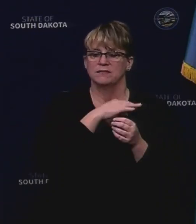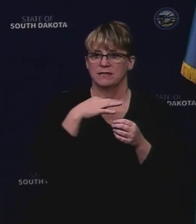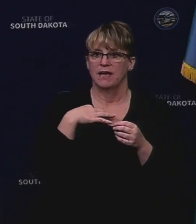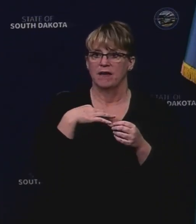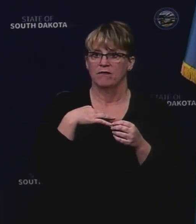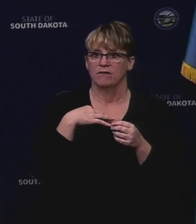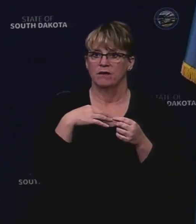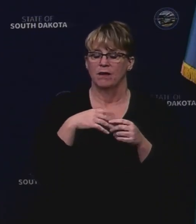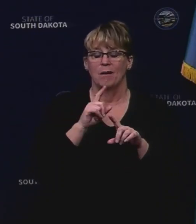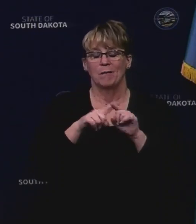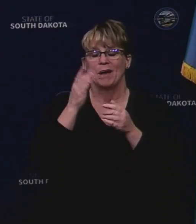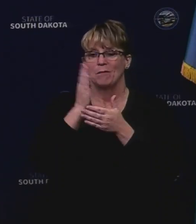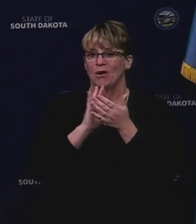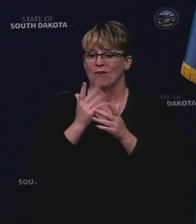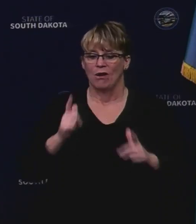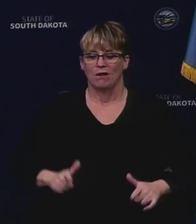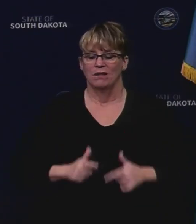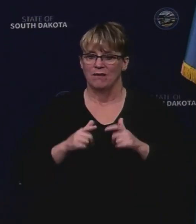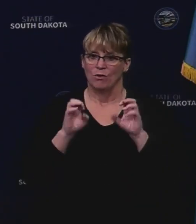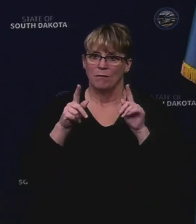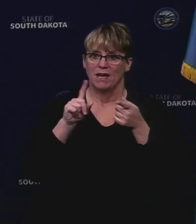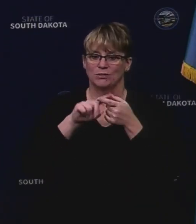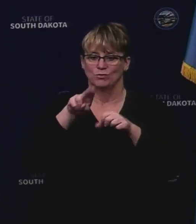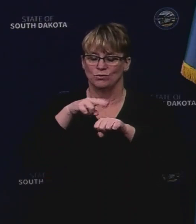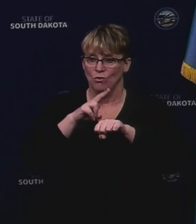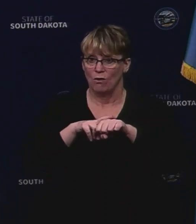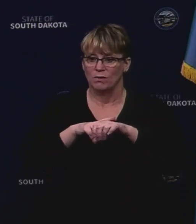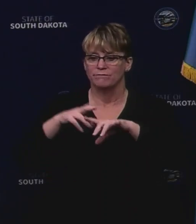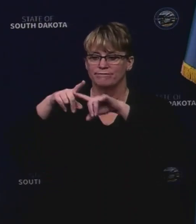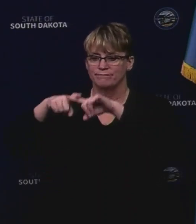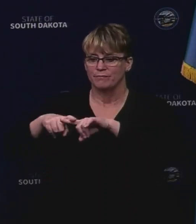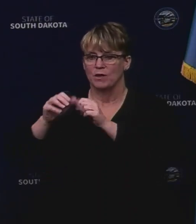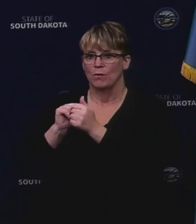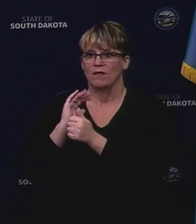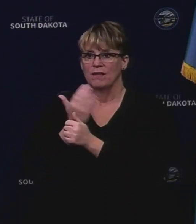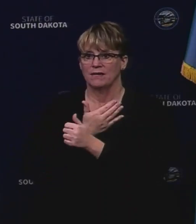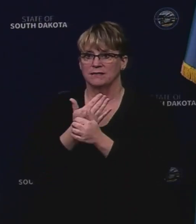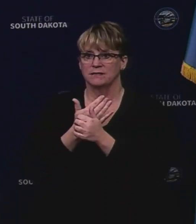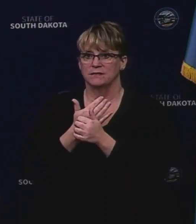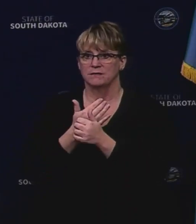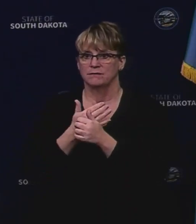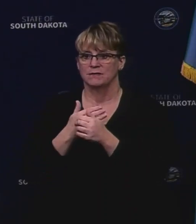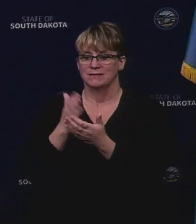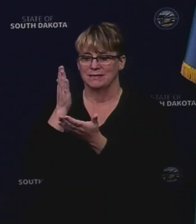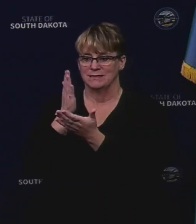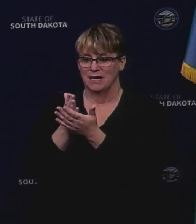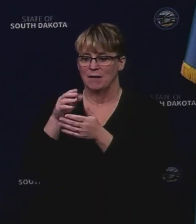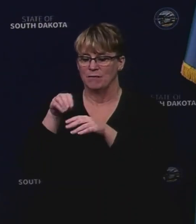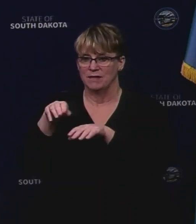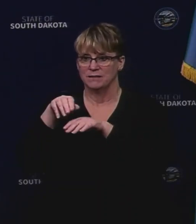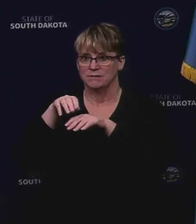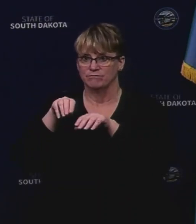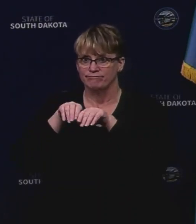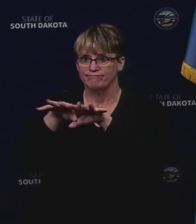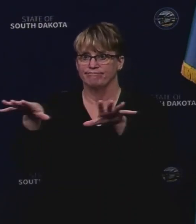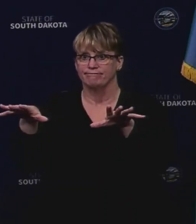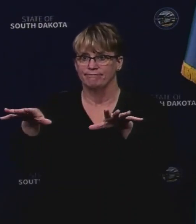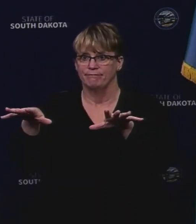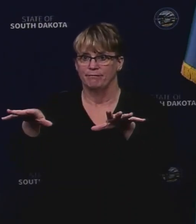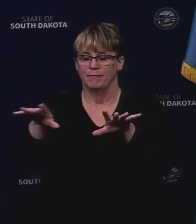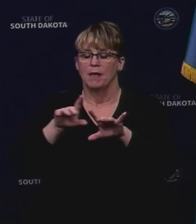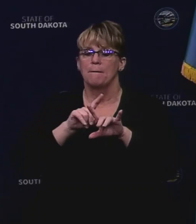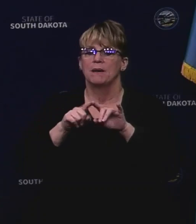know, part of our life being able to get back to normal is going to rely on us being able to get in front of the spread, and a big part of that is contact